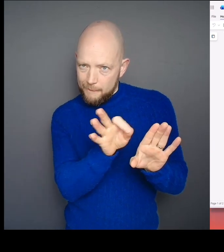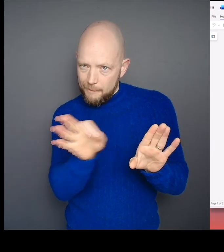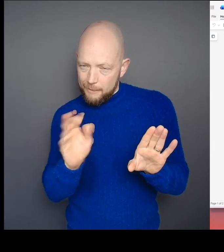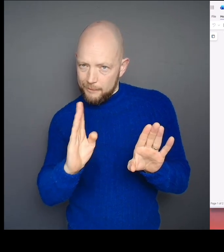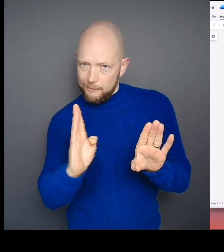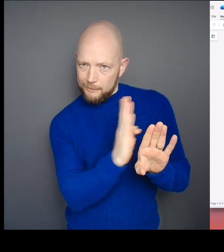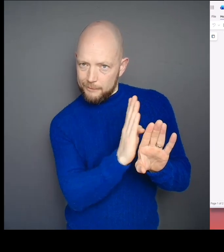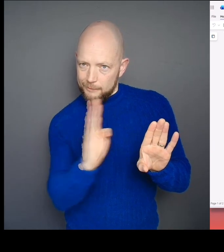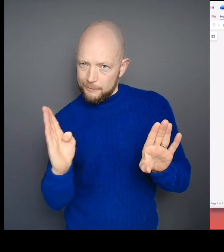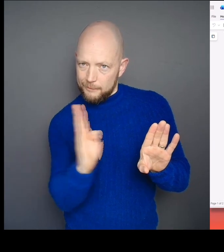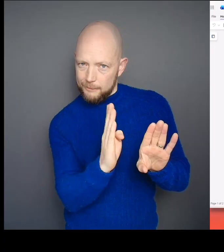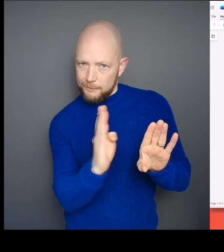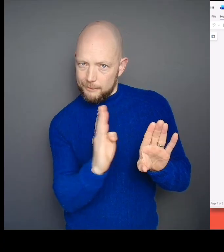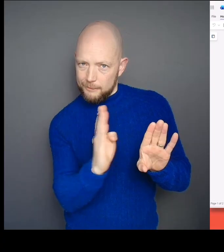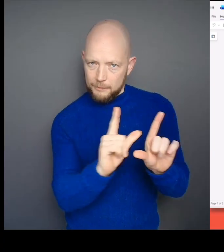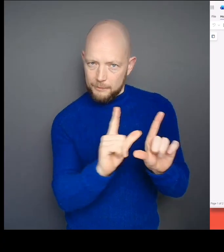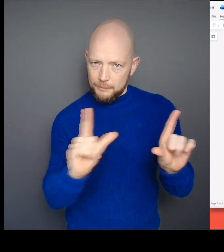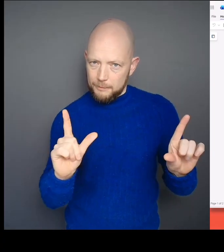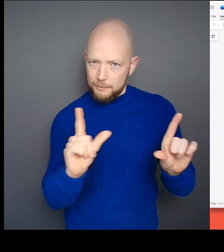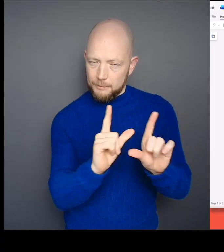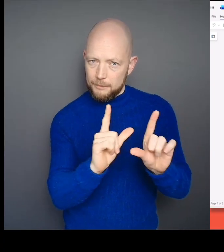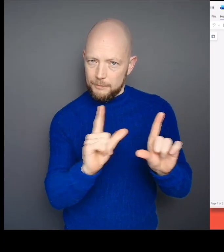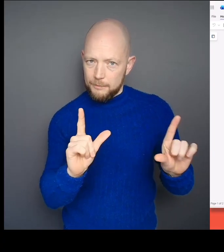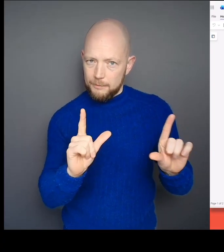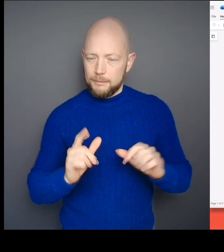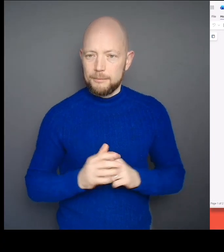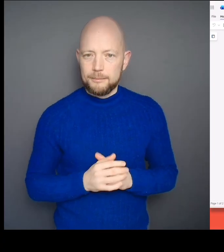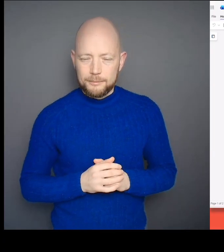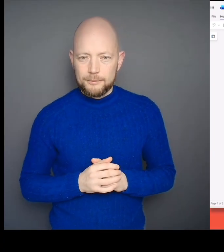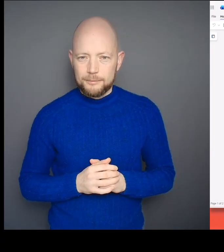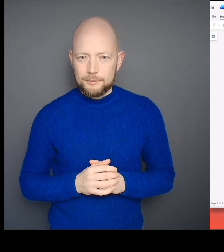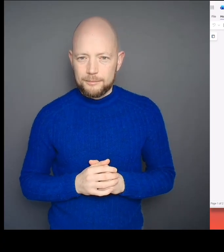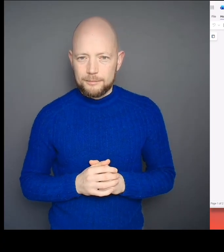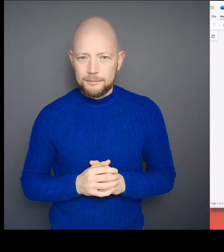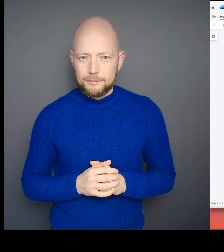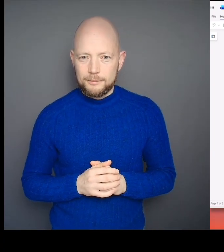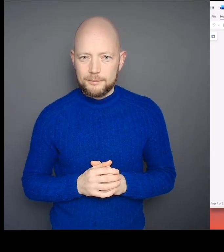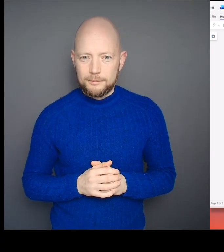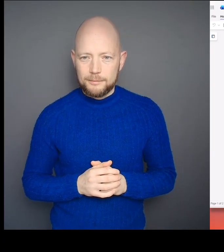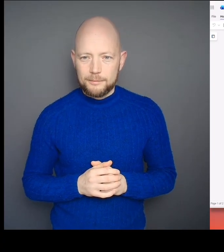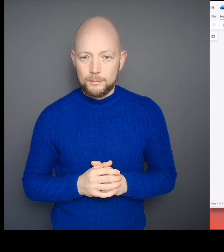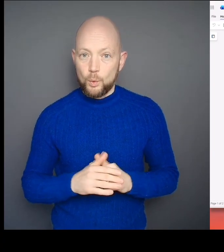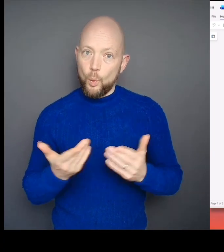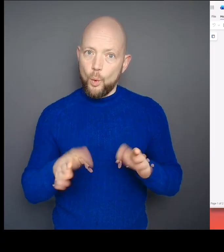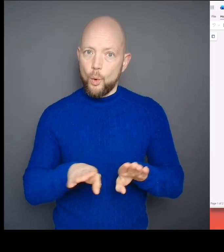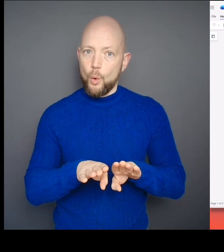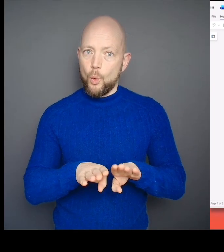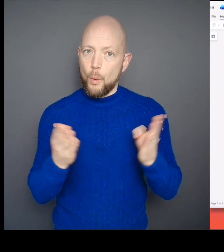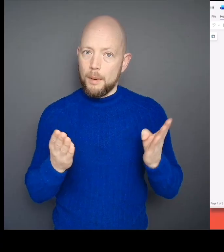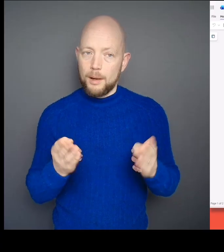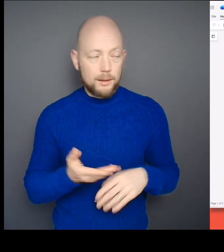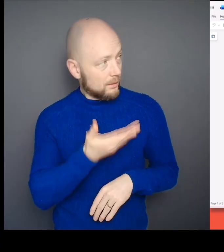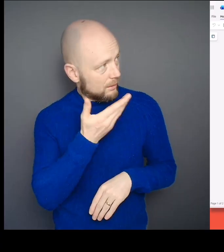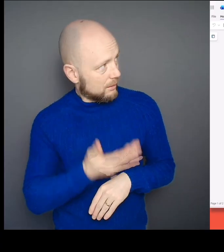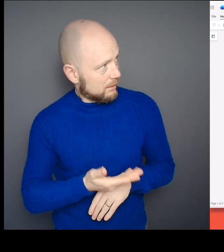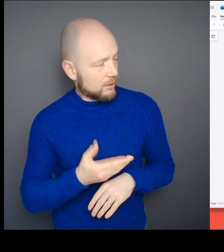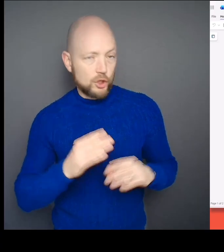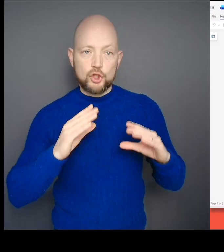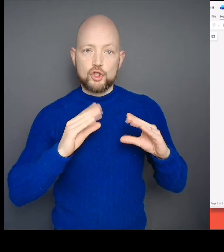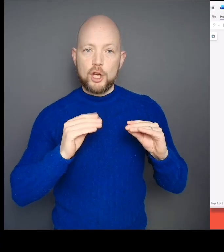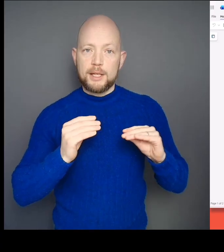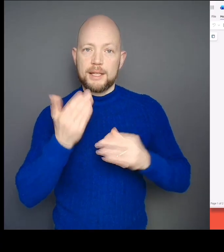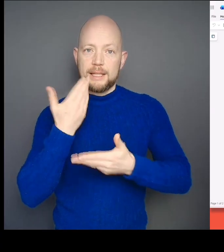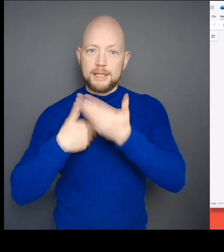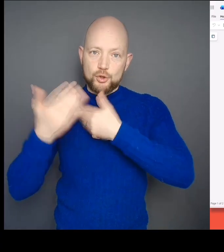side-by-side experience. You've also got the navigation panel. So if I open that, all of my chat history, as